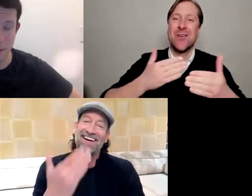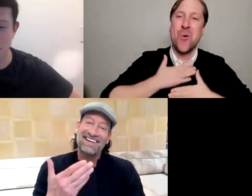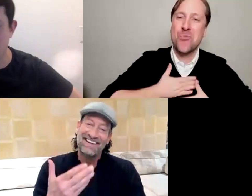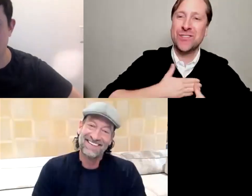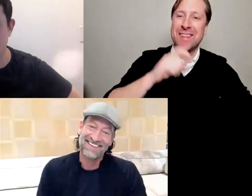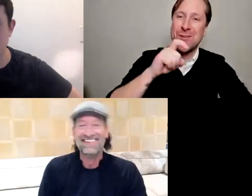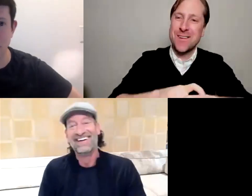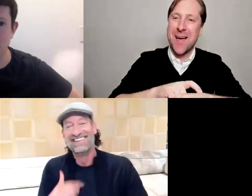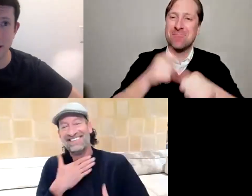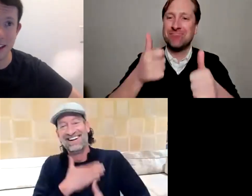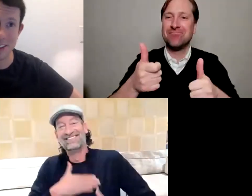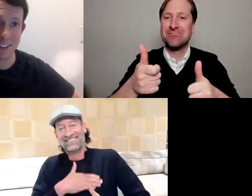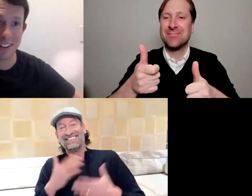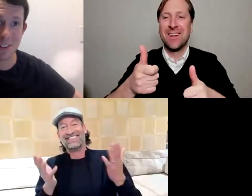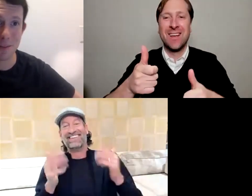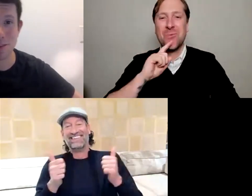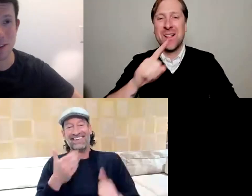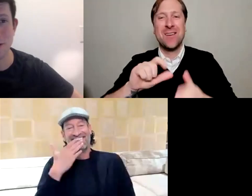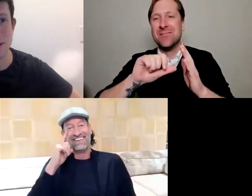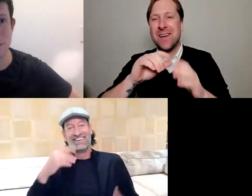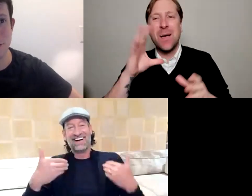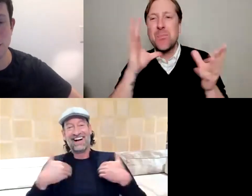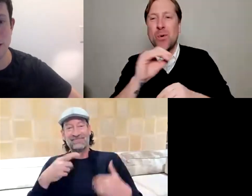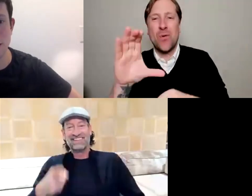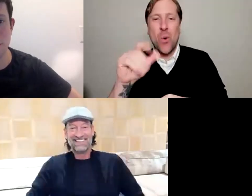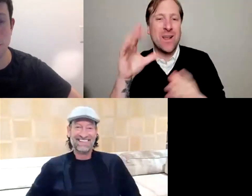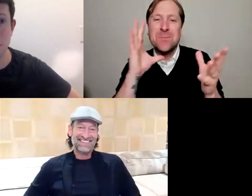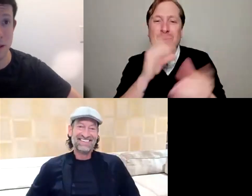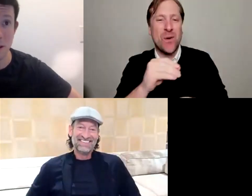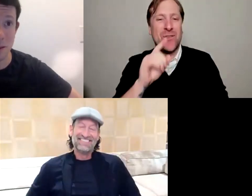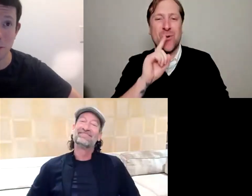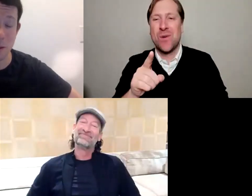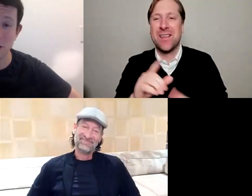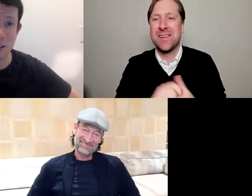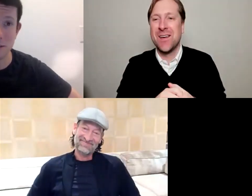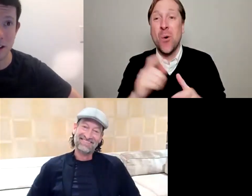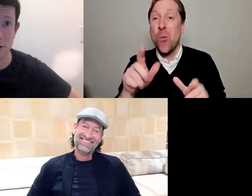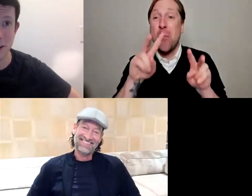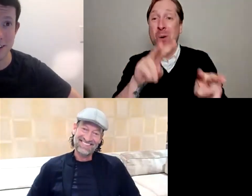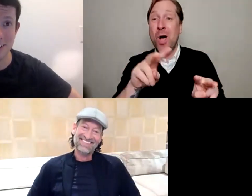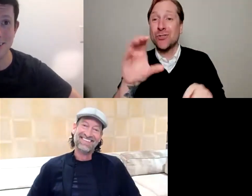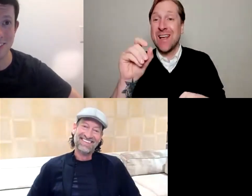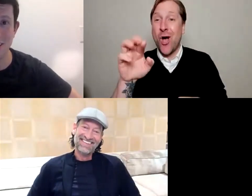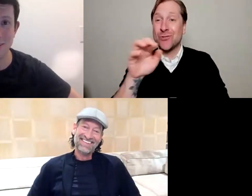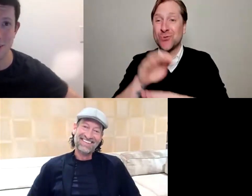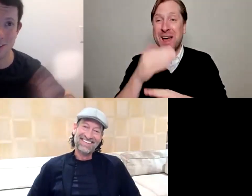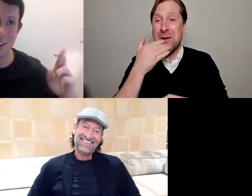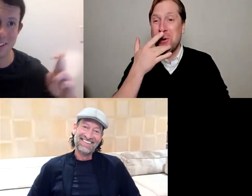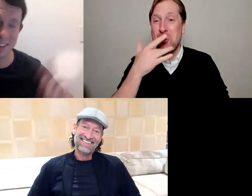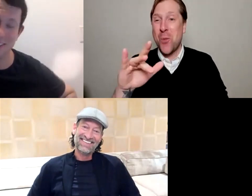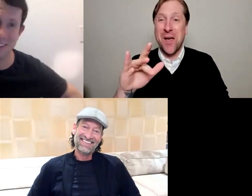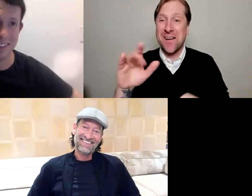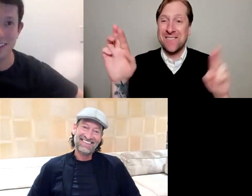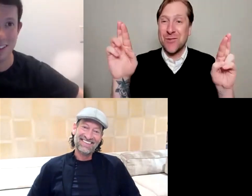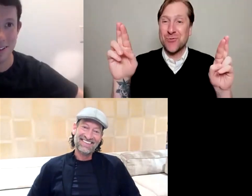time. I can't stress enough how beautiful I find this film. And we'll be watching Oscar night. Fingers